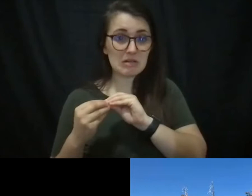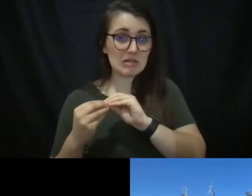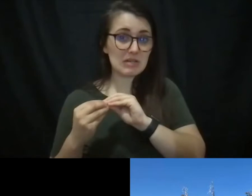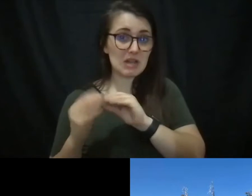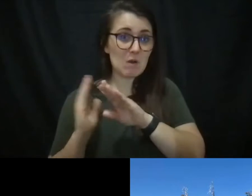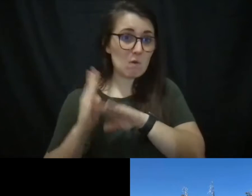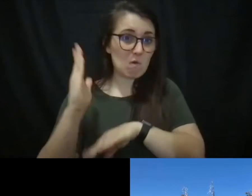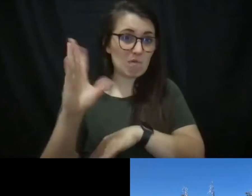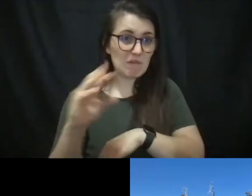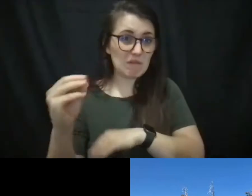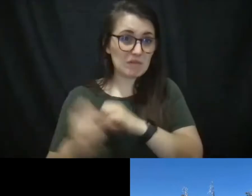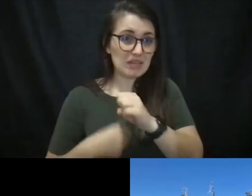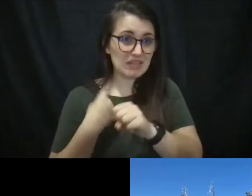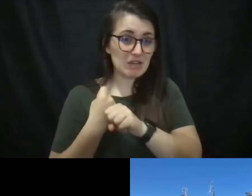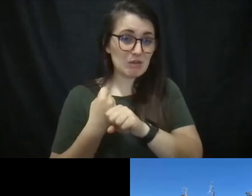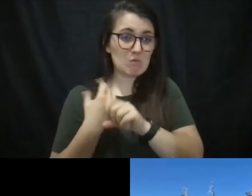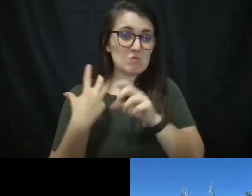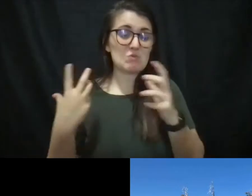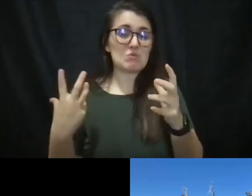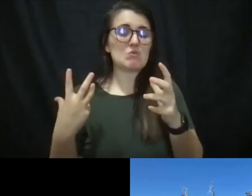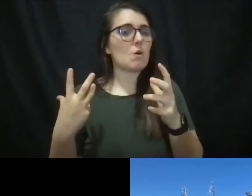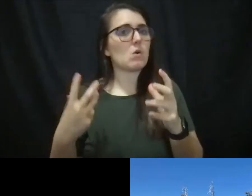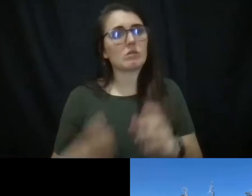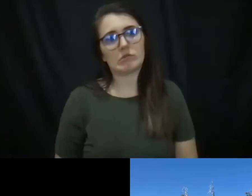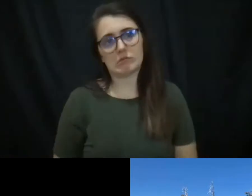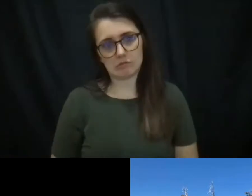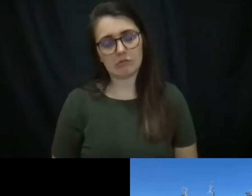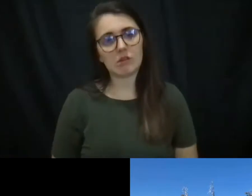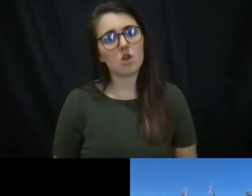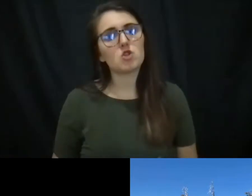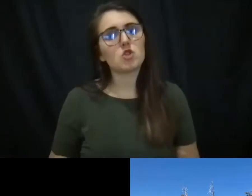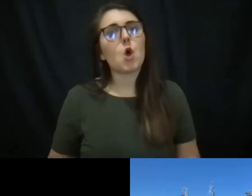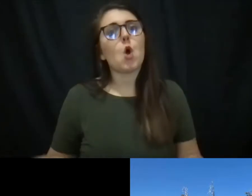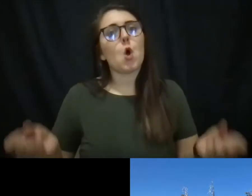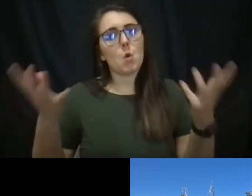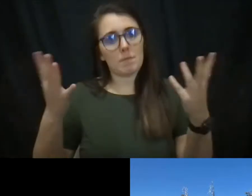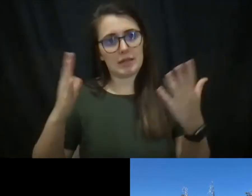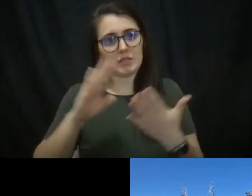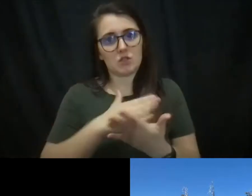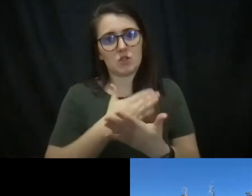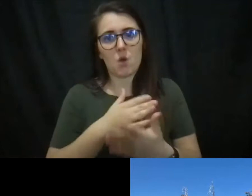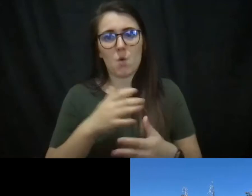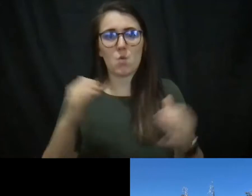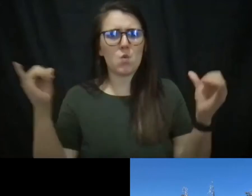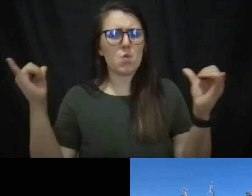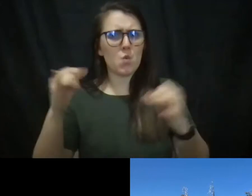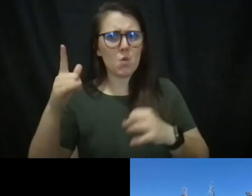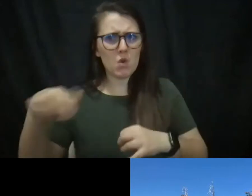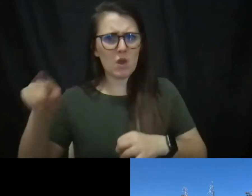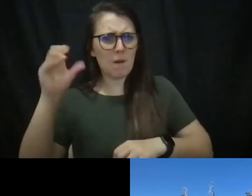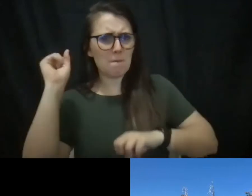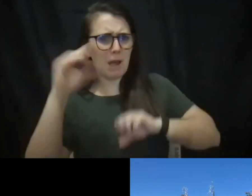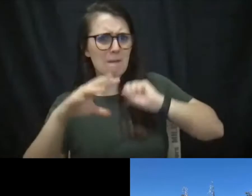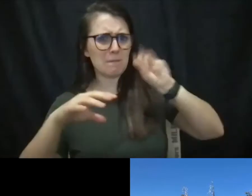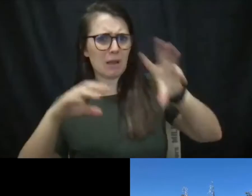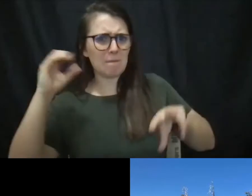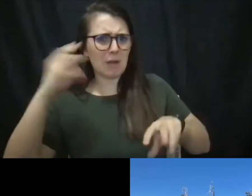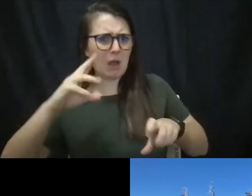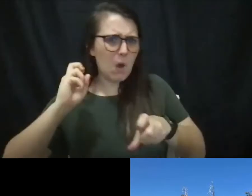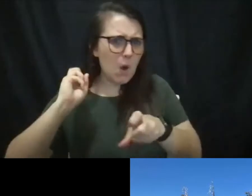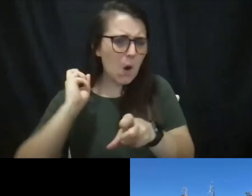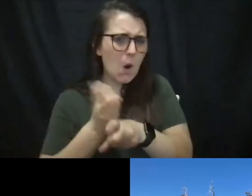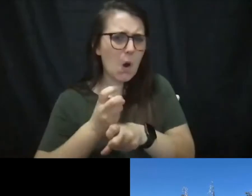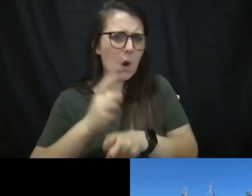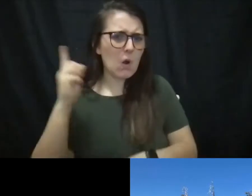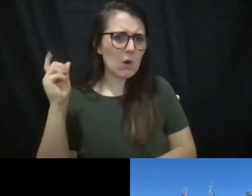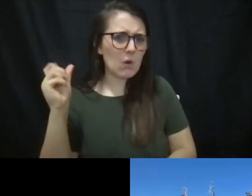But so many songs. Yeah. You guys are stumping him, asking tough questions. Okay, how about we